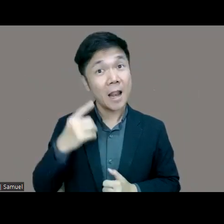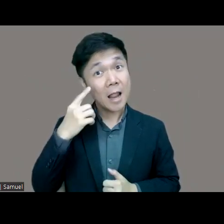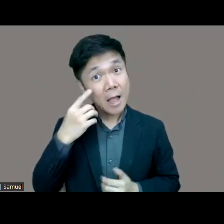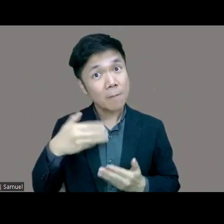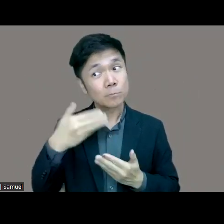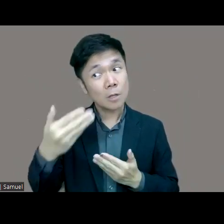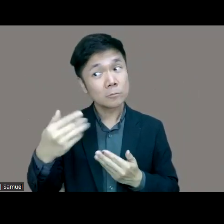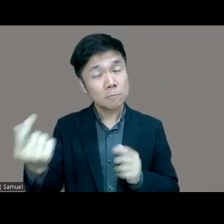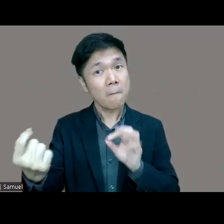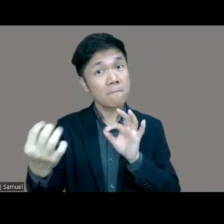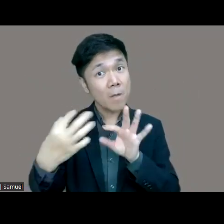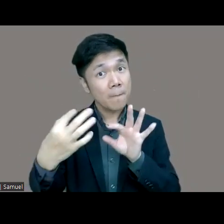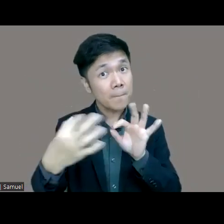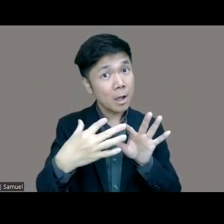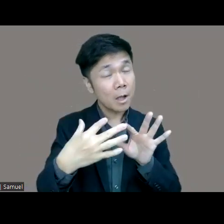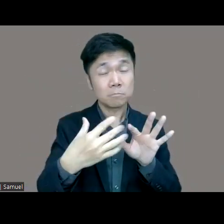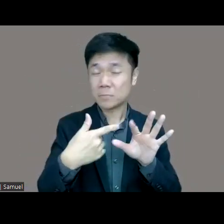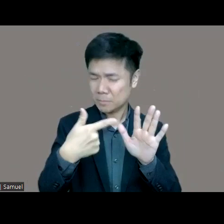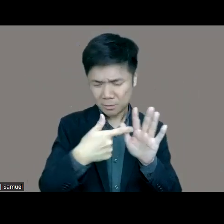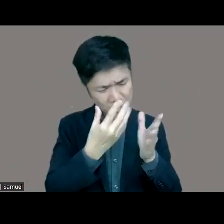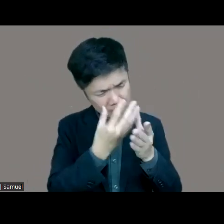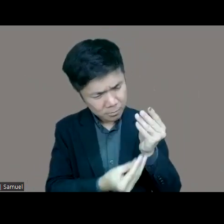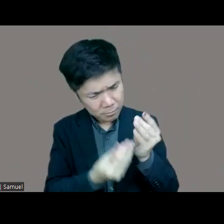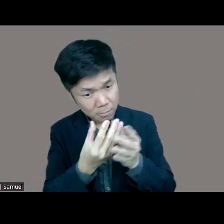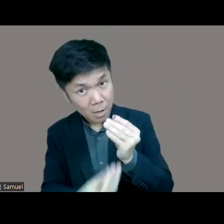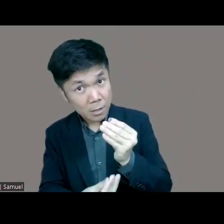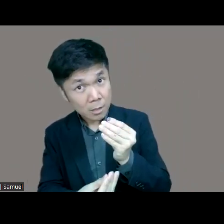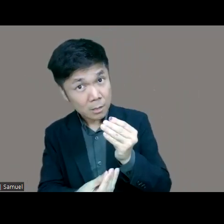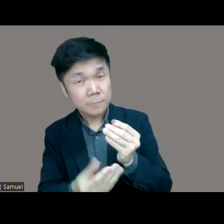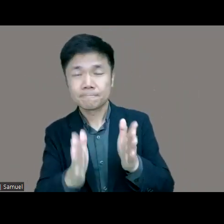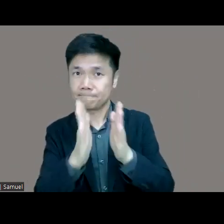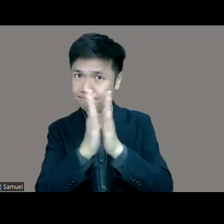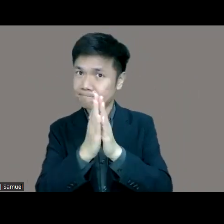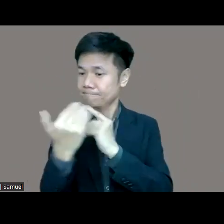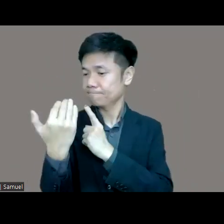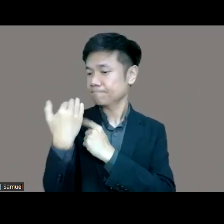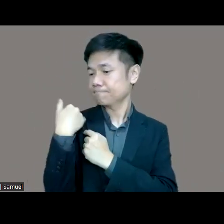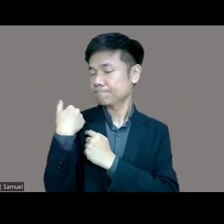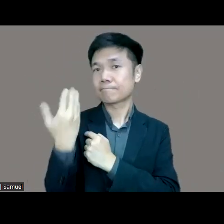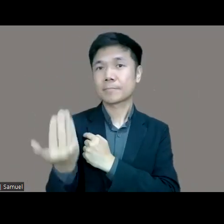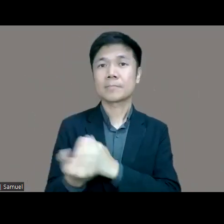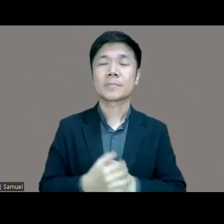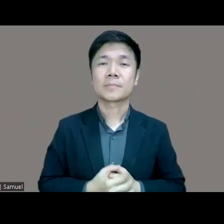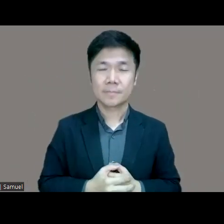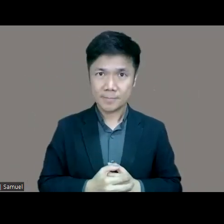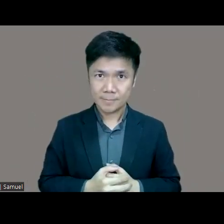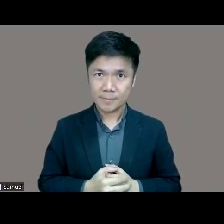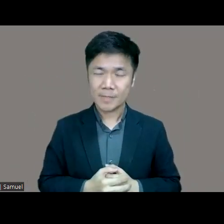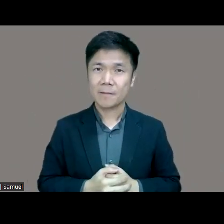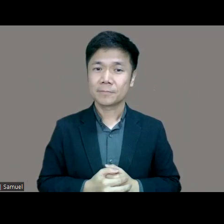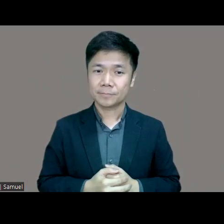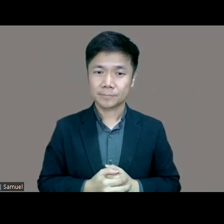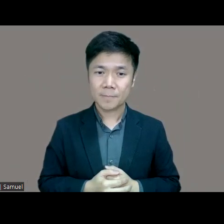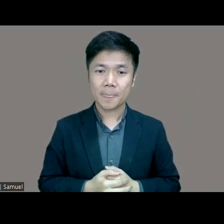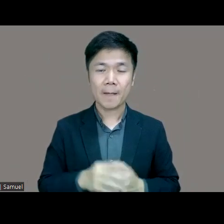case we didn't capture everything that you wanted to share. Okay, we will do, of course, aggregated inputs. We will not